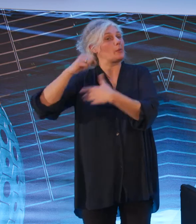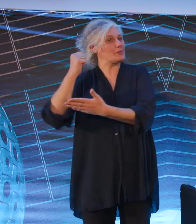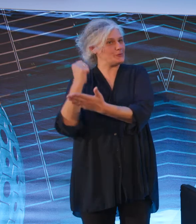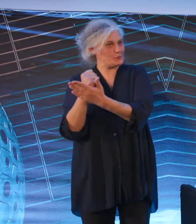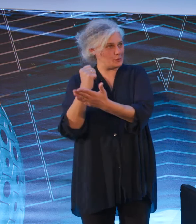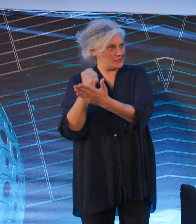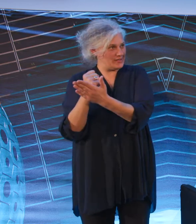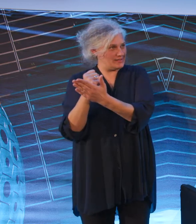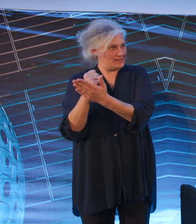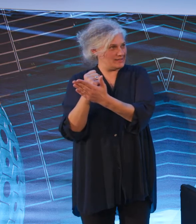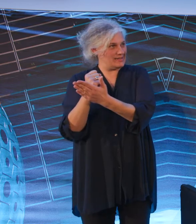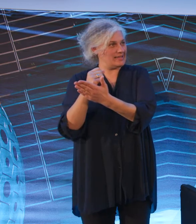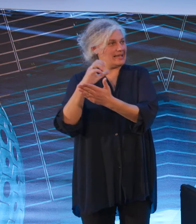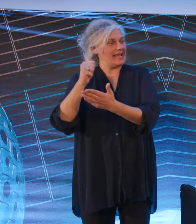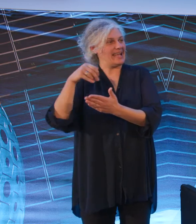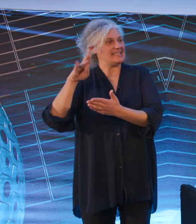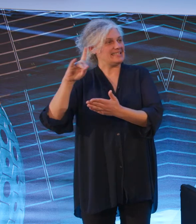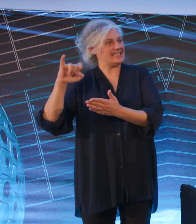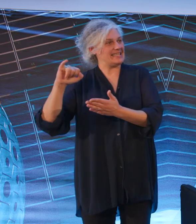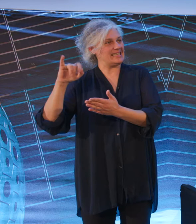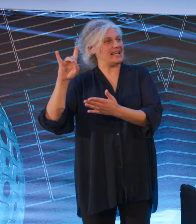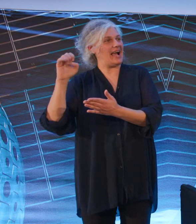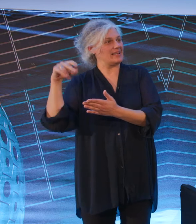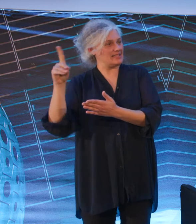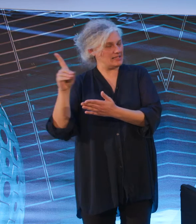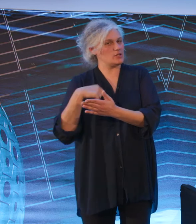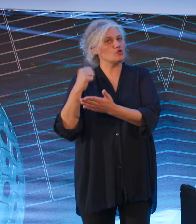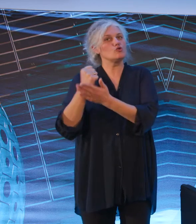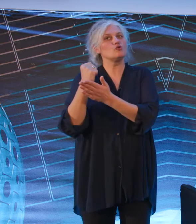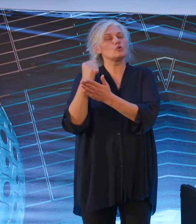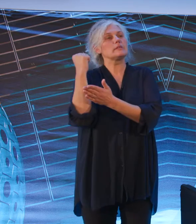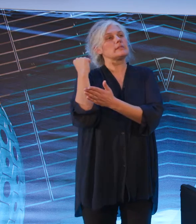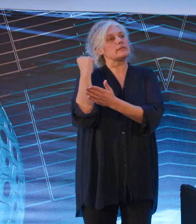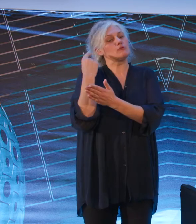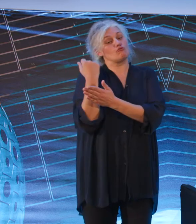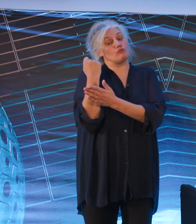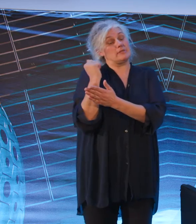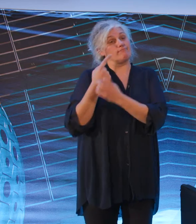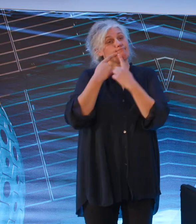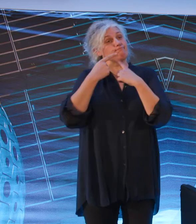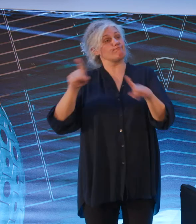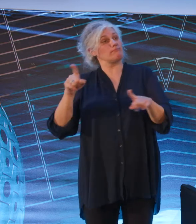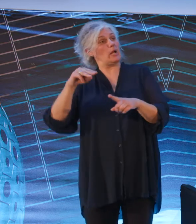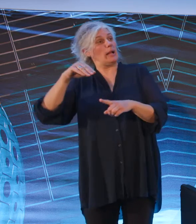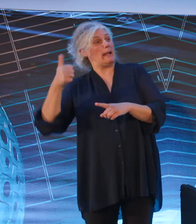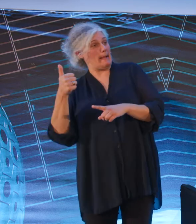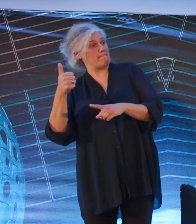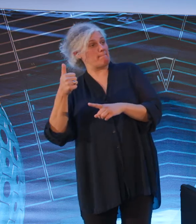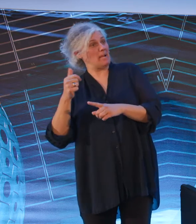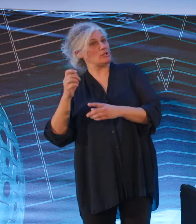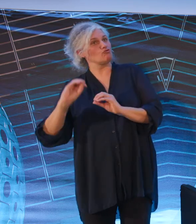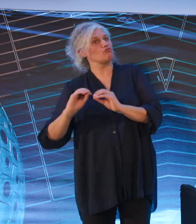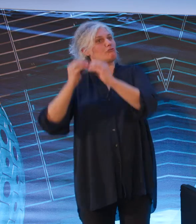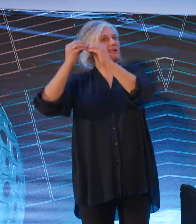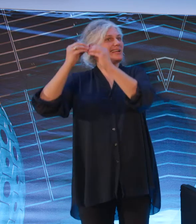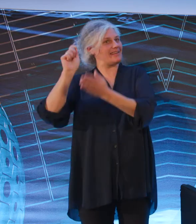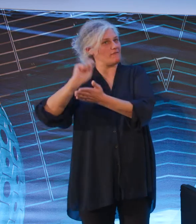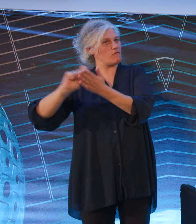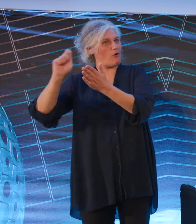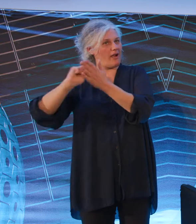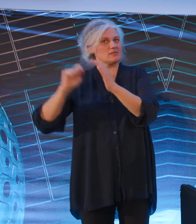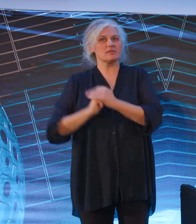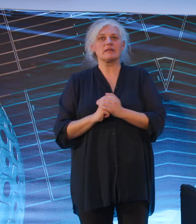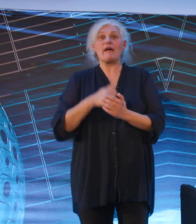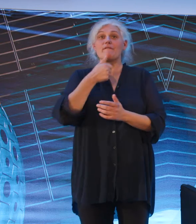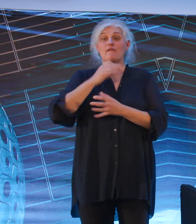students, Edie Hand, who is a student in the recently launched MA in Creative Writing. And the